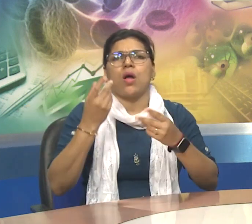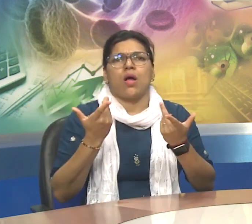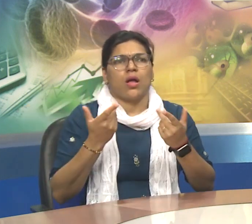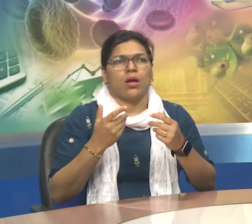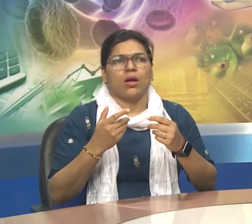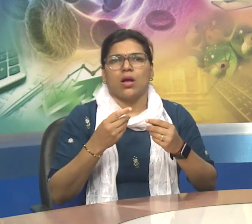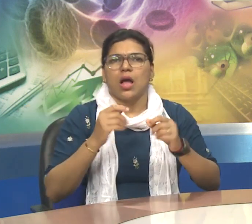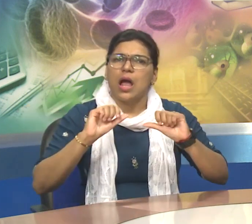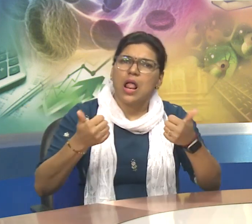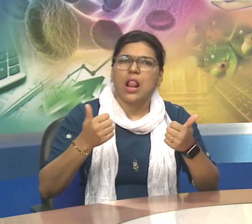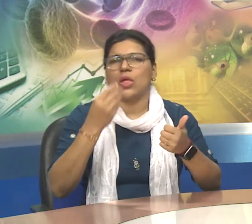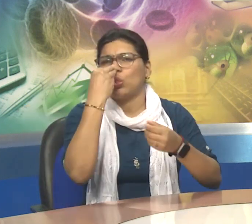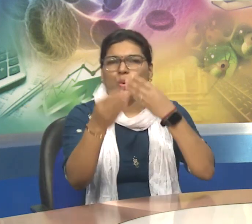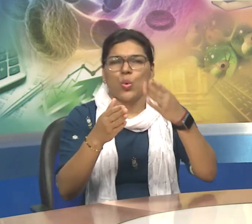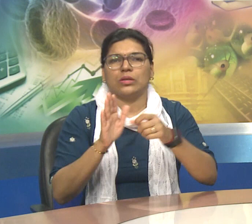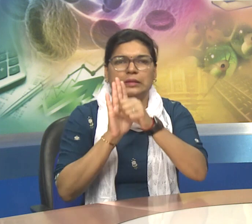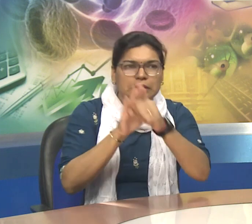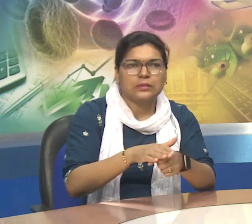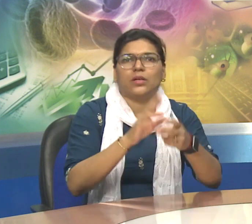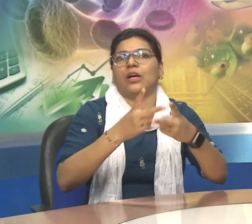the orders given by that one